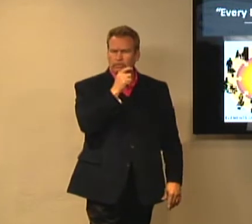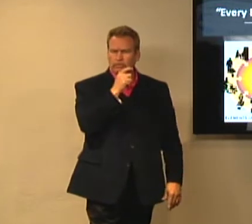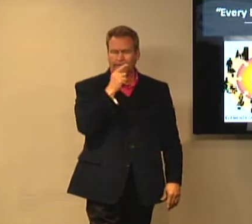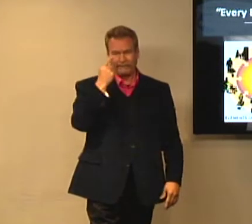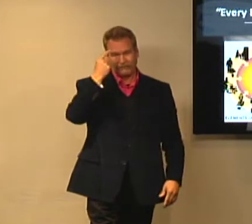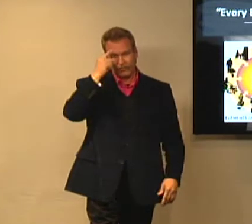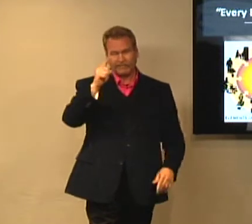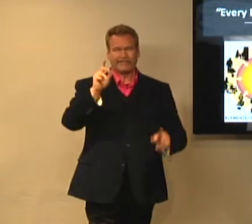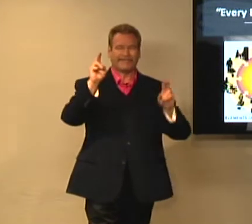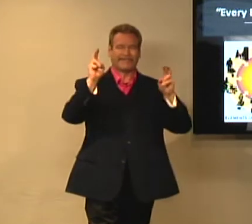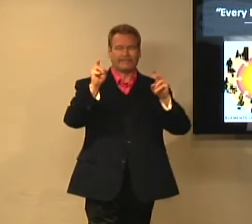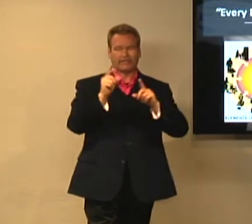So we think, who are the gifts for?